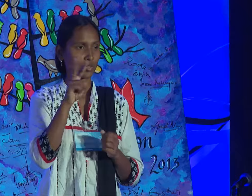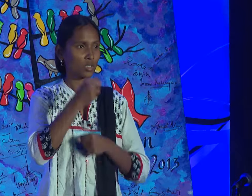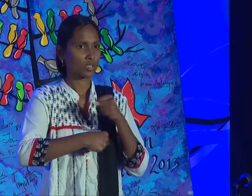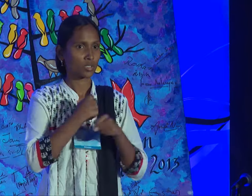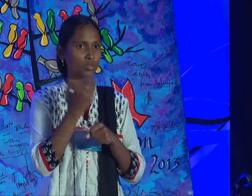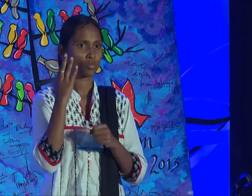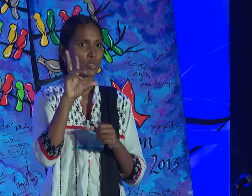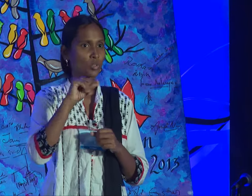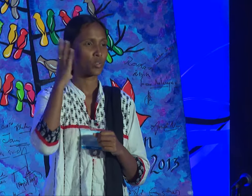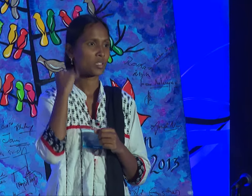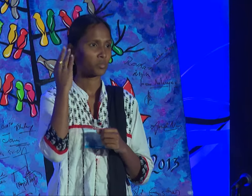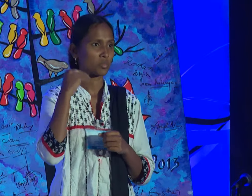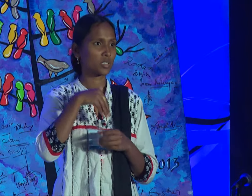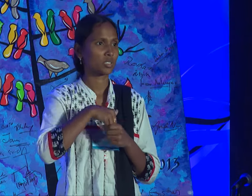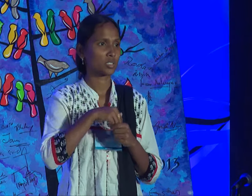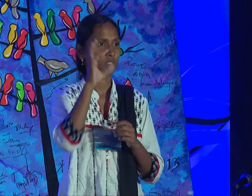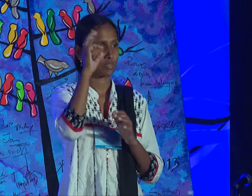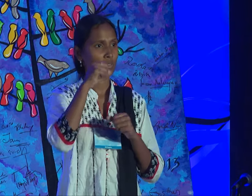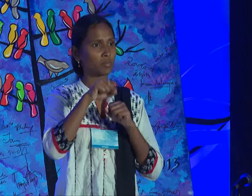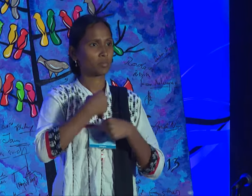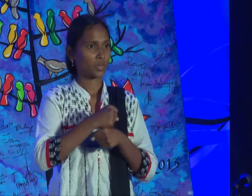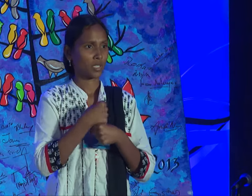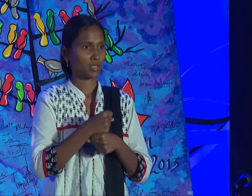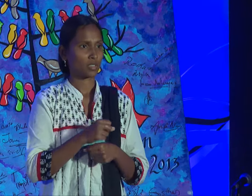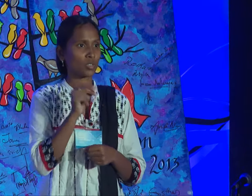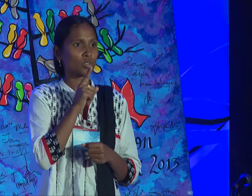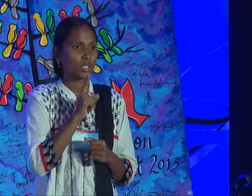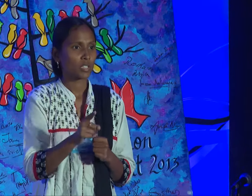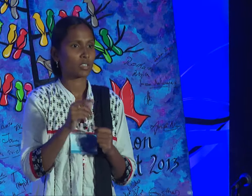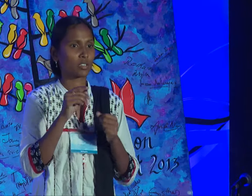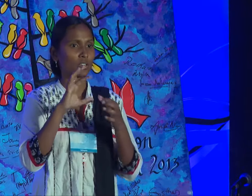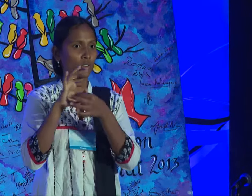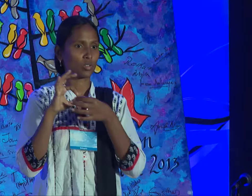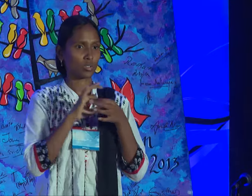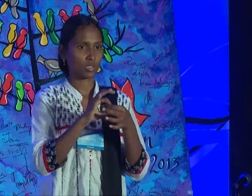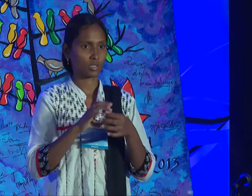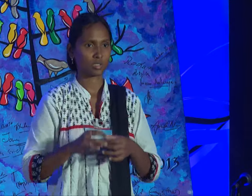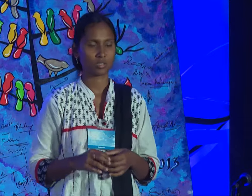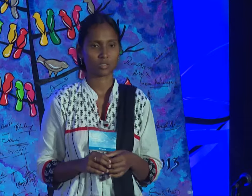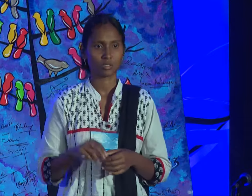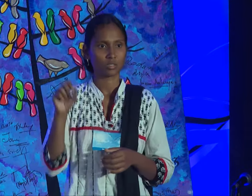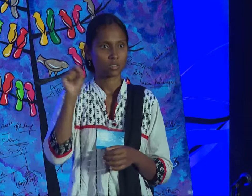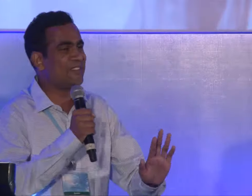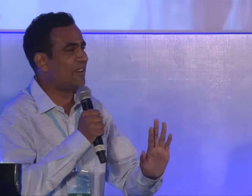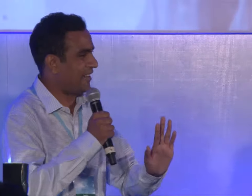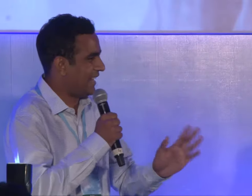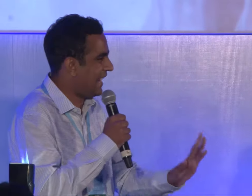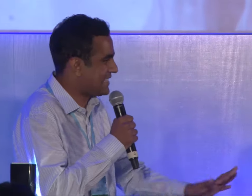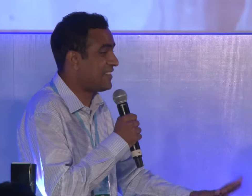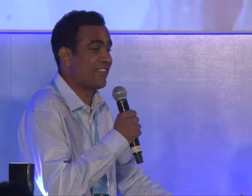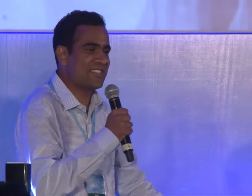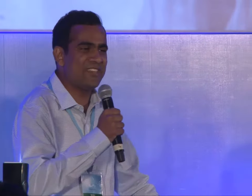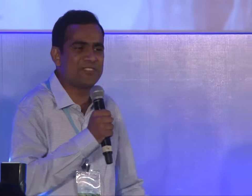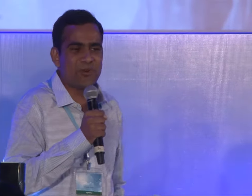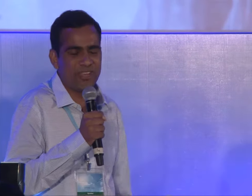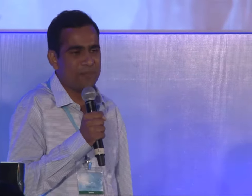no experience in journalism, no experience in filmmaking, no real contact. So we said, boss, this is not our thing. So let's concentrate on a